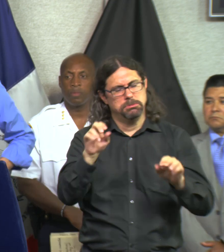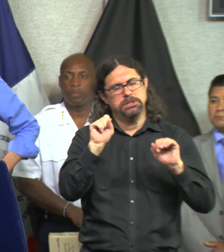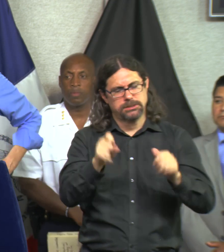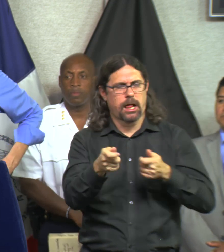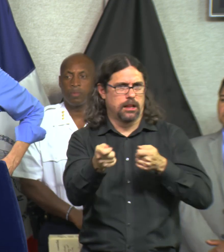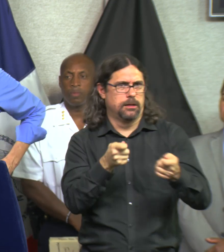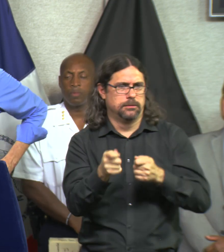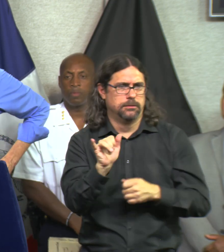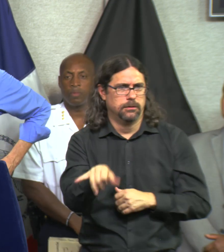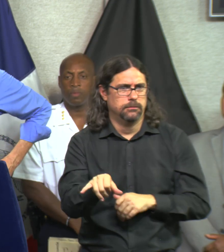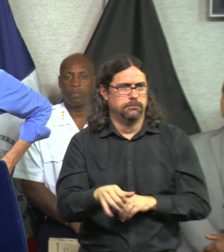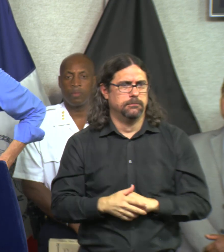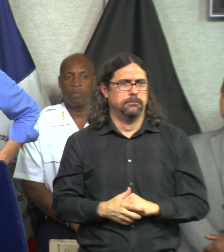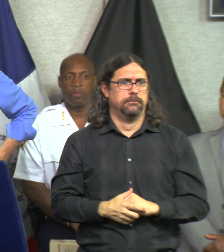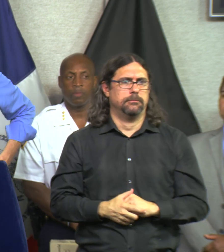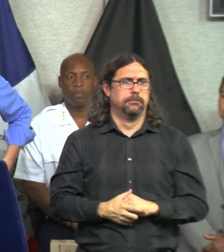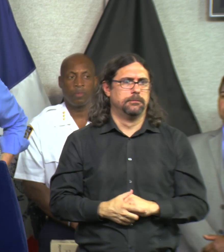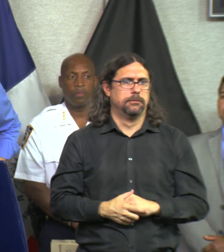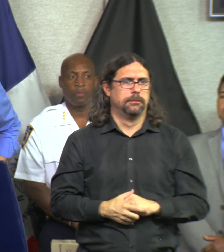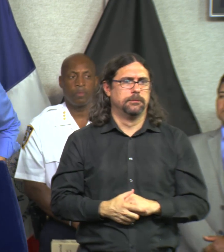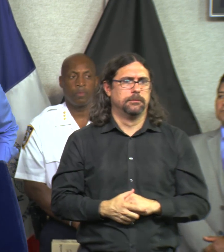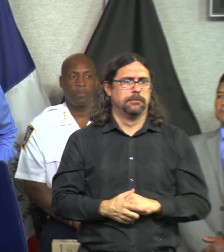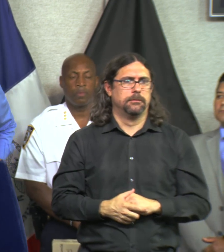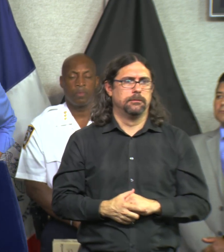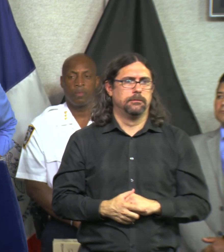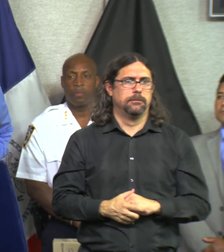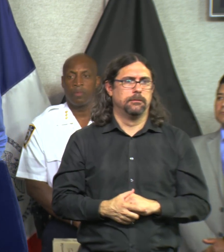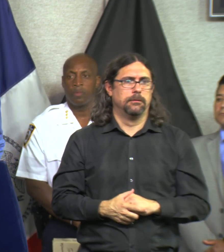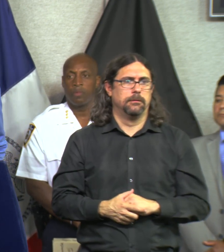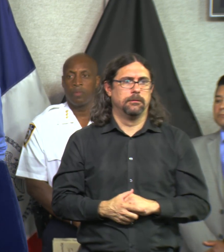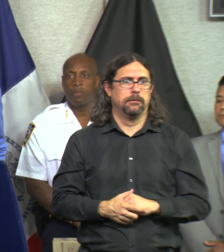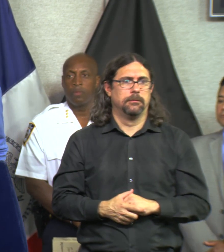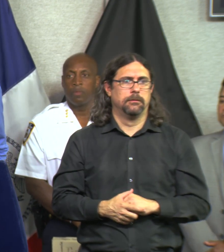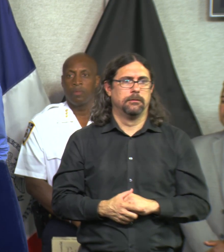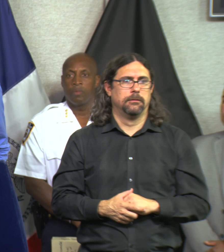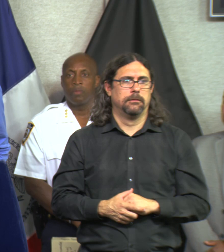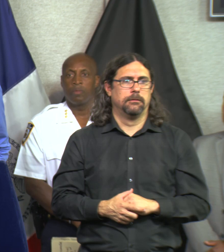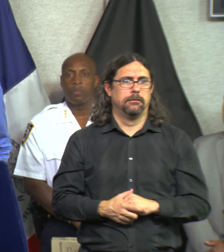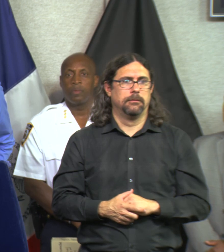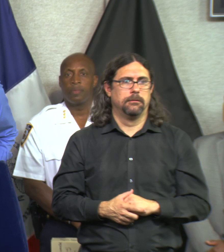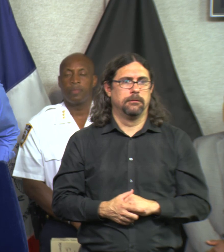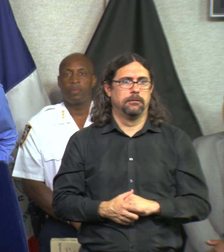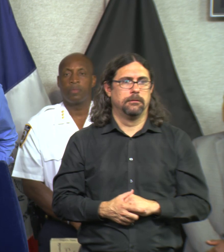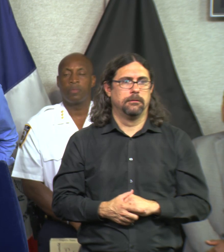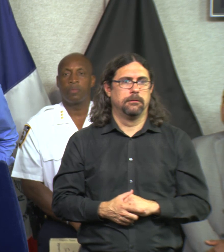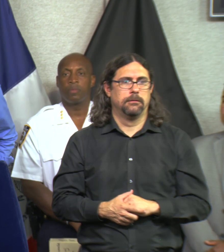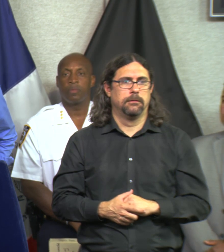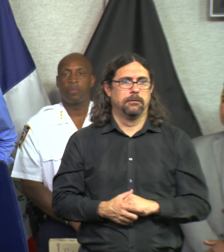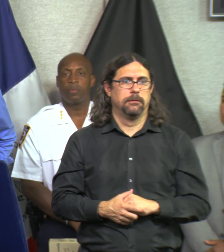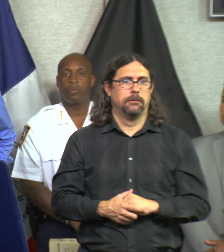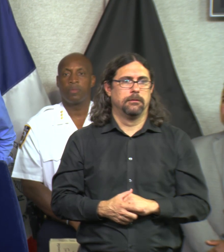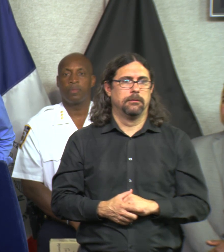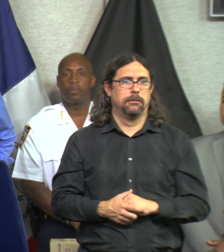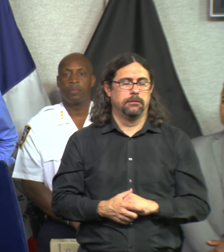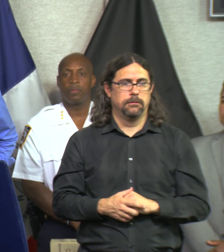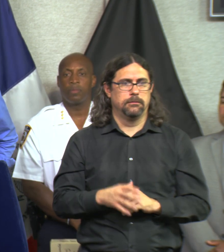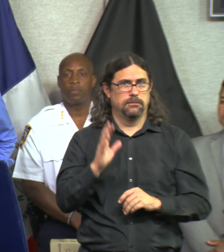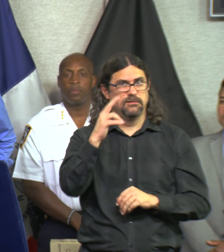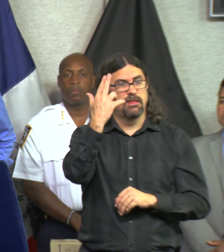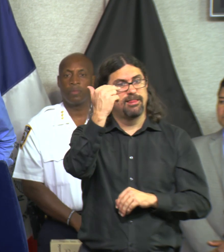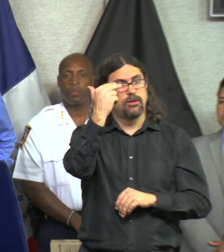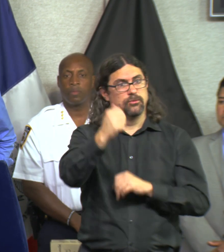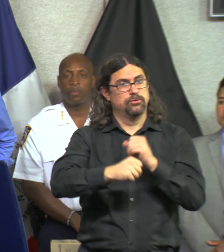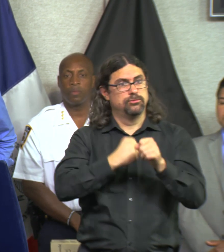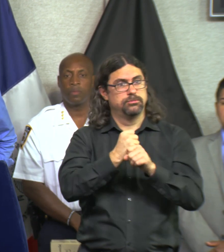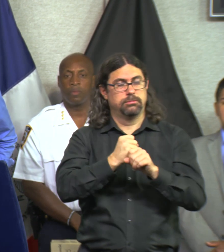facts. But they got to explain exactly how it happened and how they have taken measures to stop it from ever happening again. We would hold ourselves